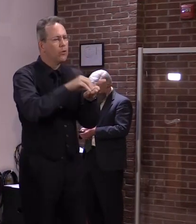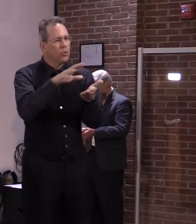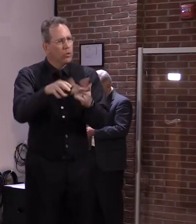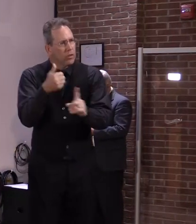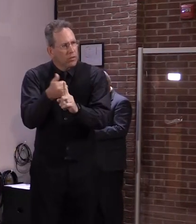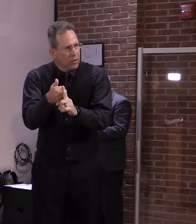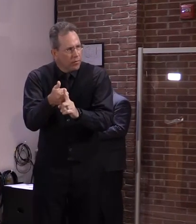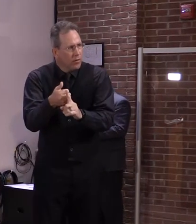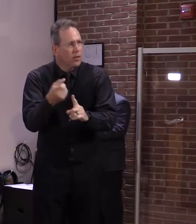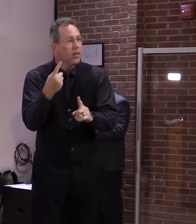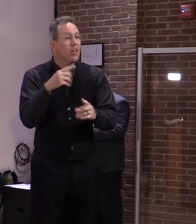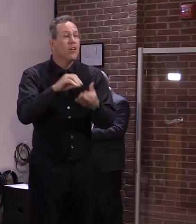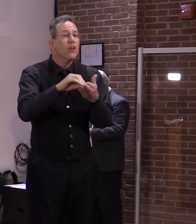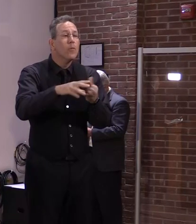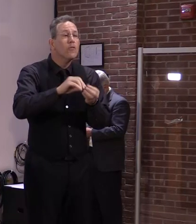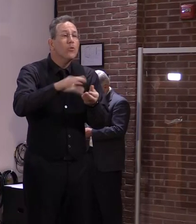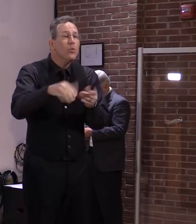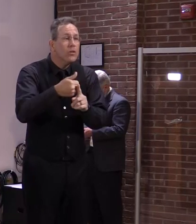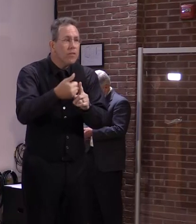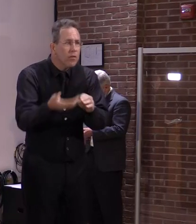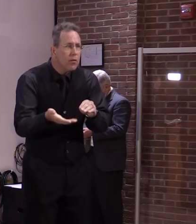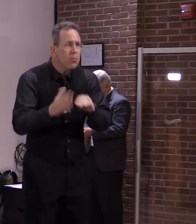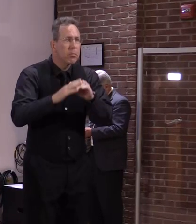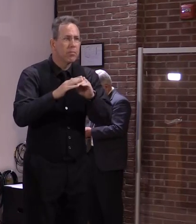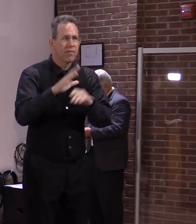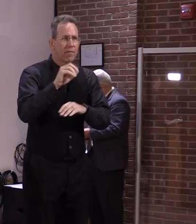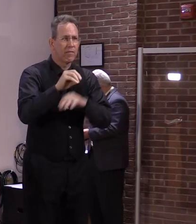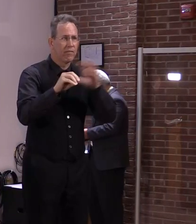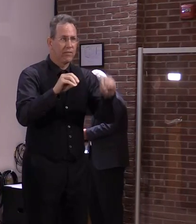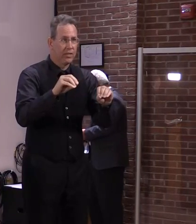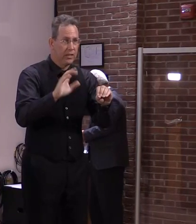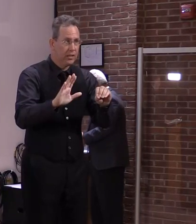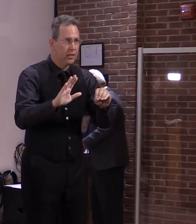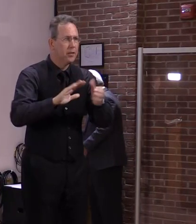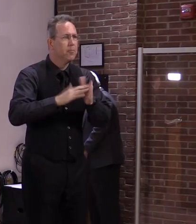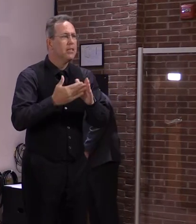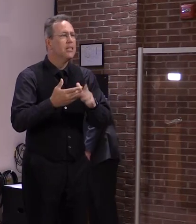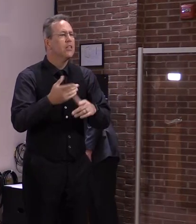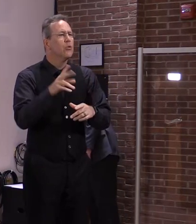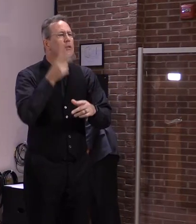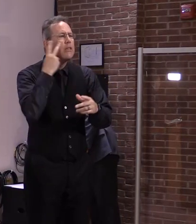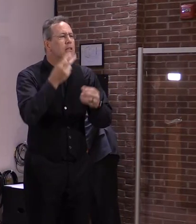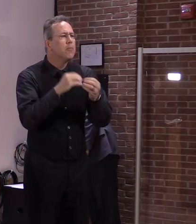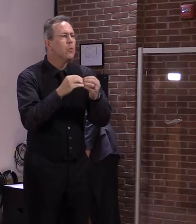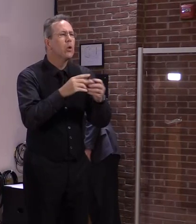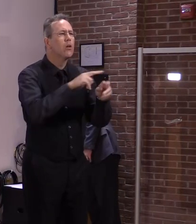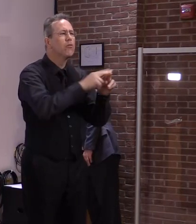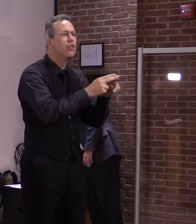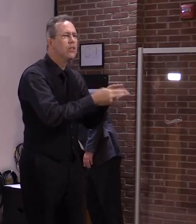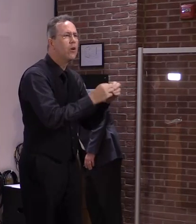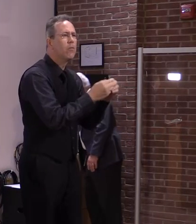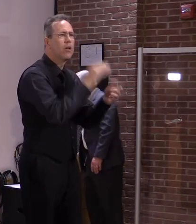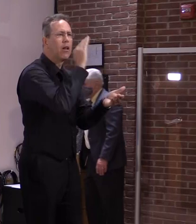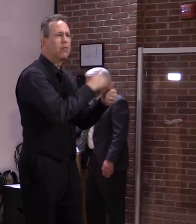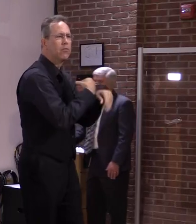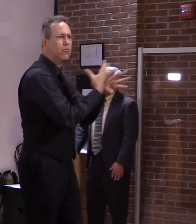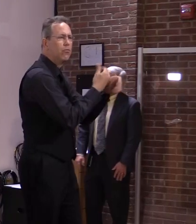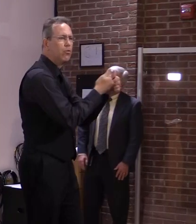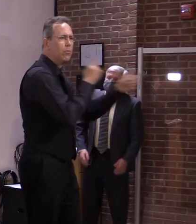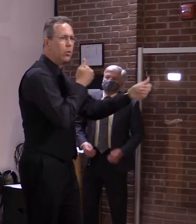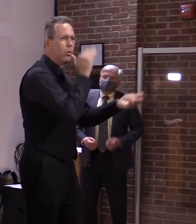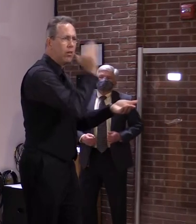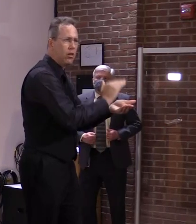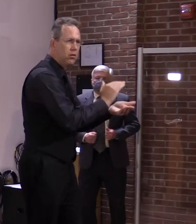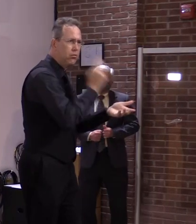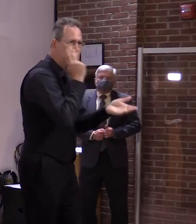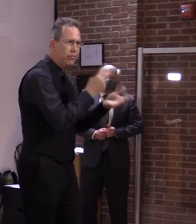in-person and hybrid, we see decreases in remote learning. So, you know, it also, I think, is somewhat